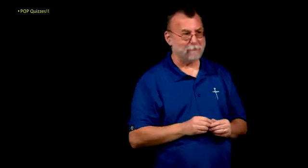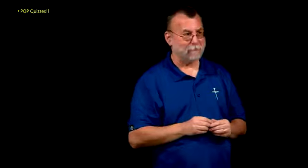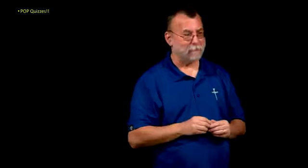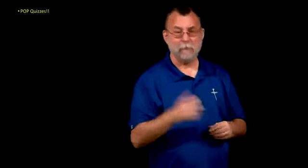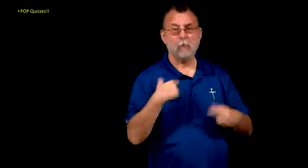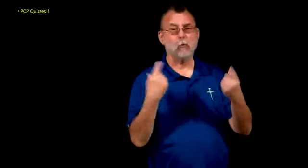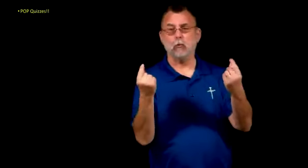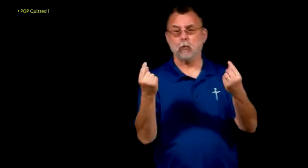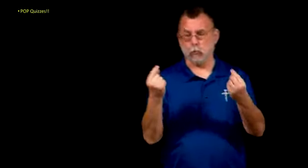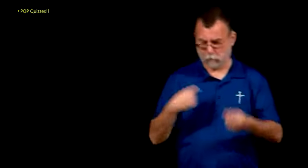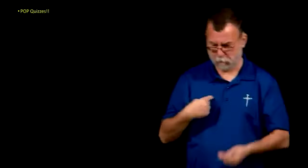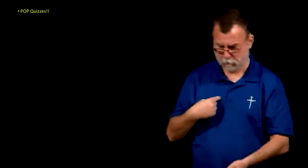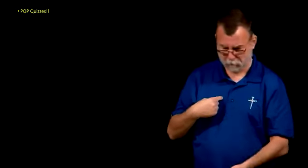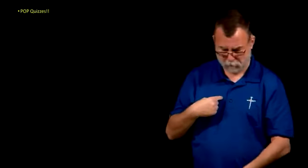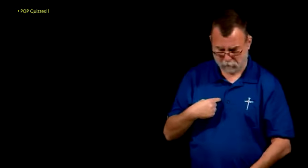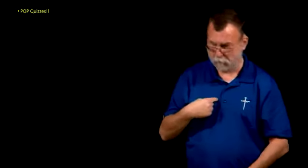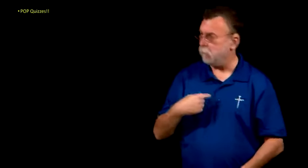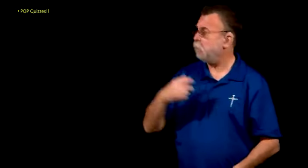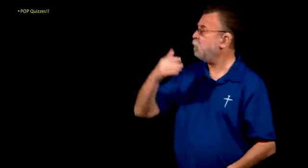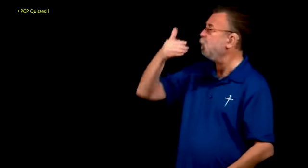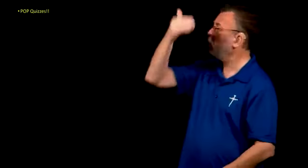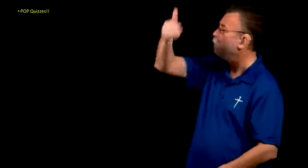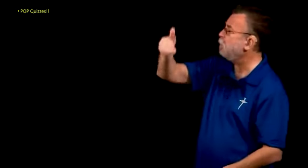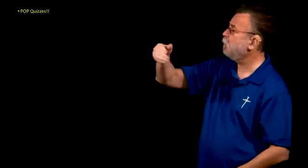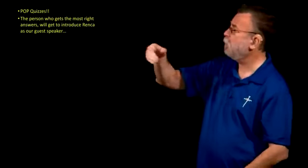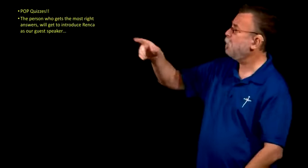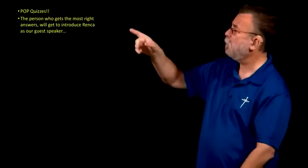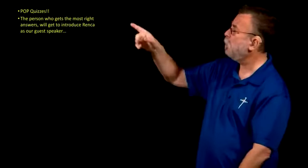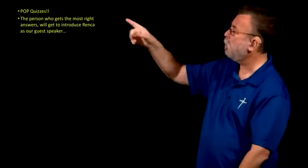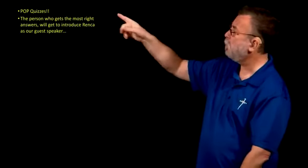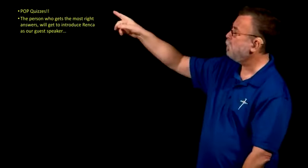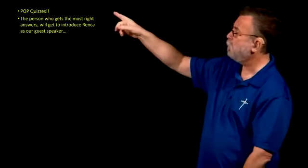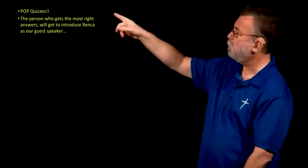they know. So this is what we're going to do. Moving on.